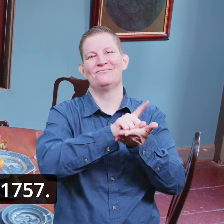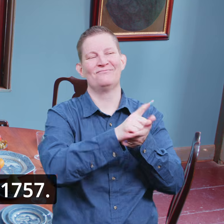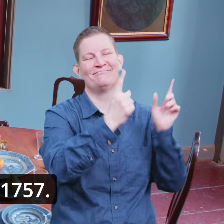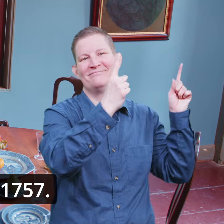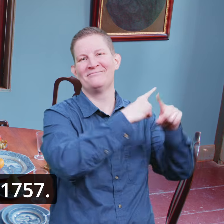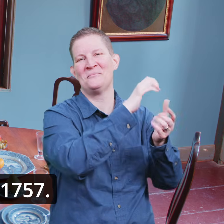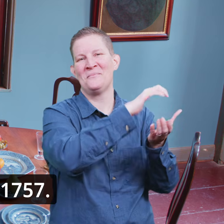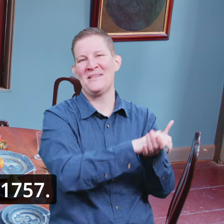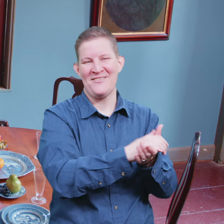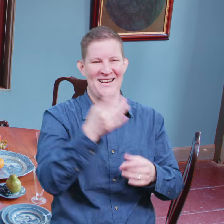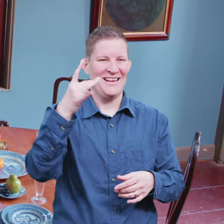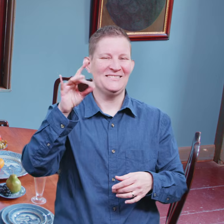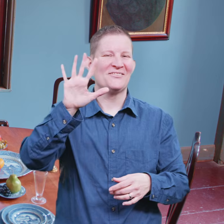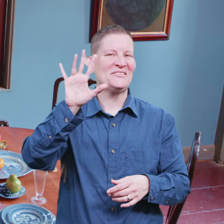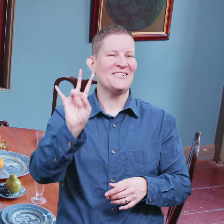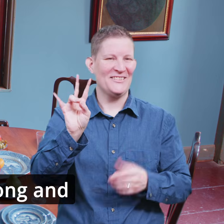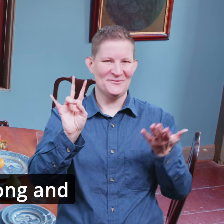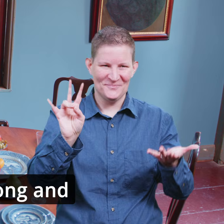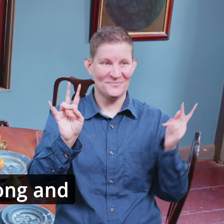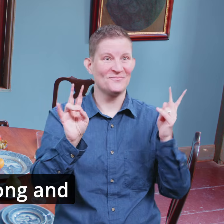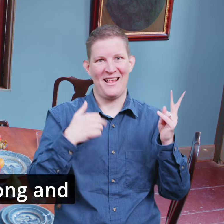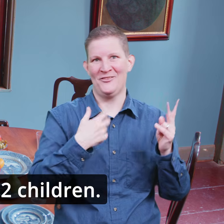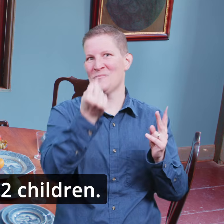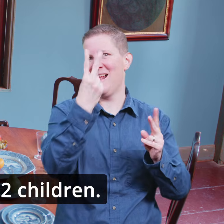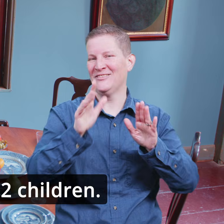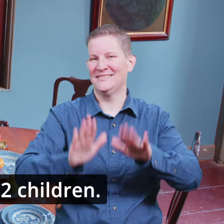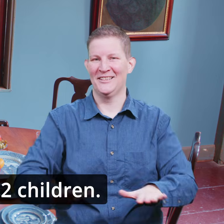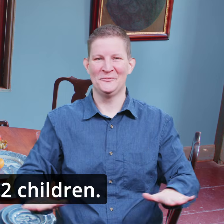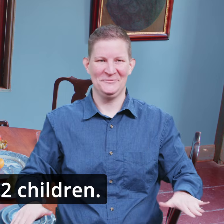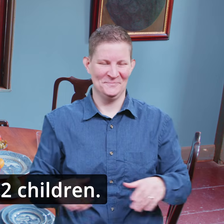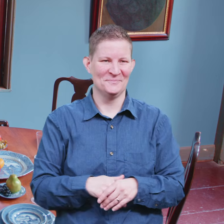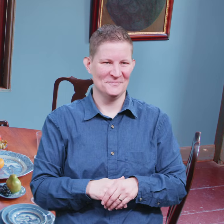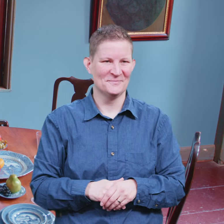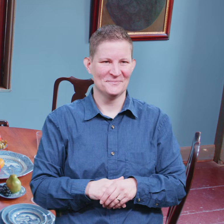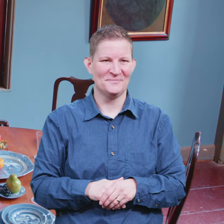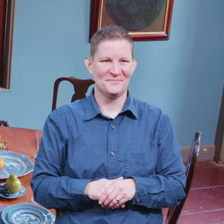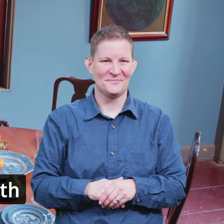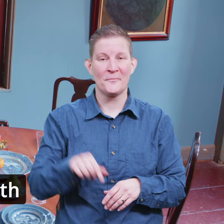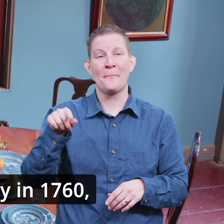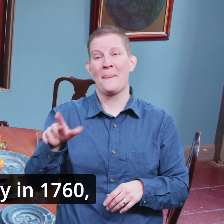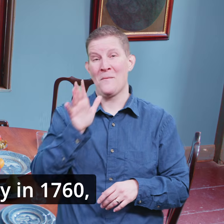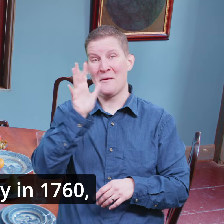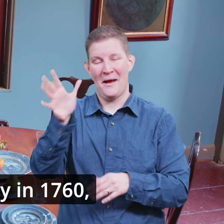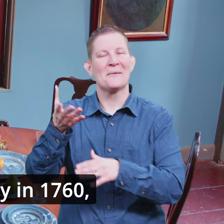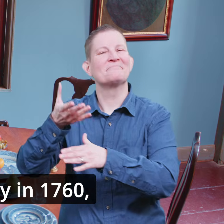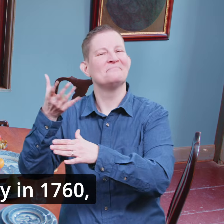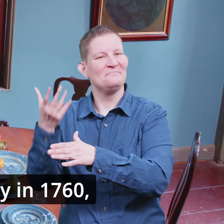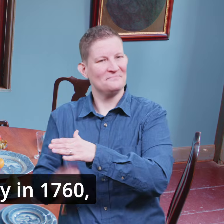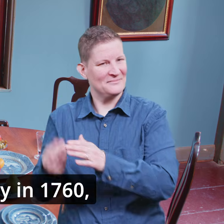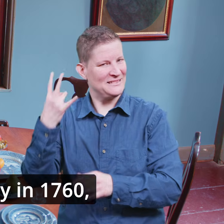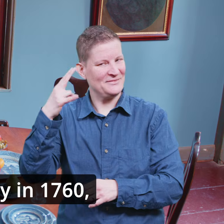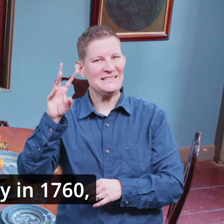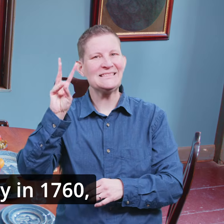were married in 1757. The Clarkes had a long and happy marriage and 12 children. When Elizabeth Hancock passed away